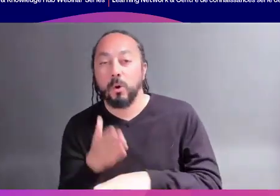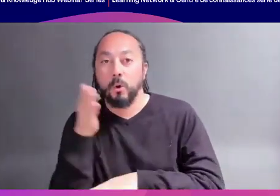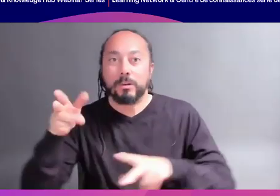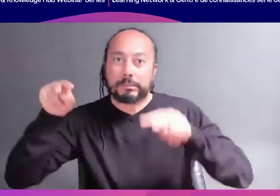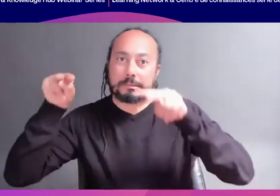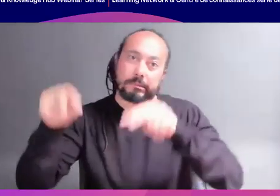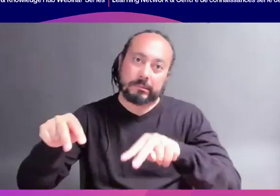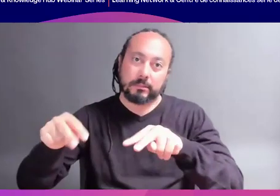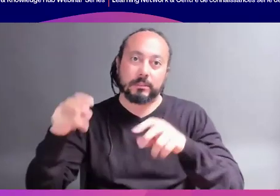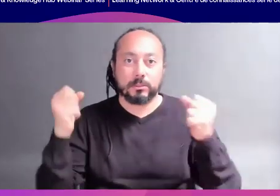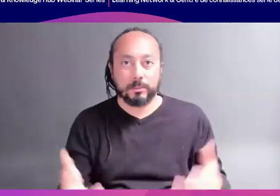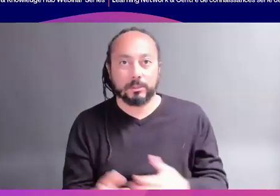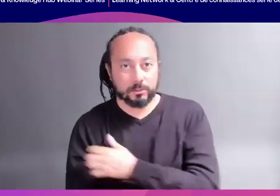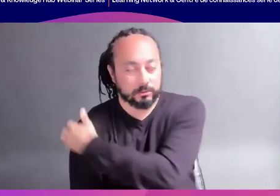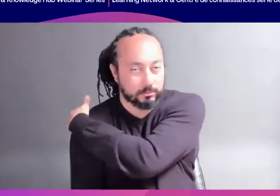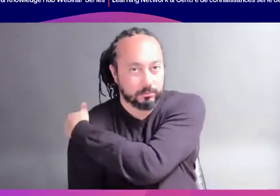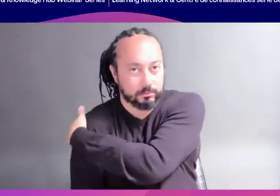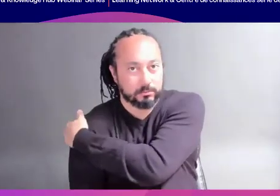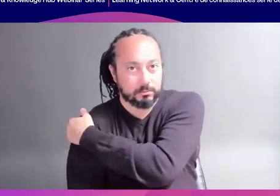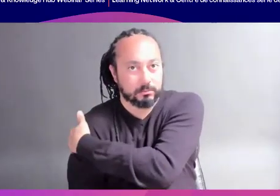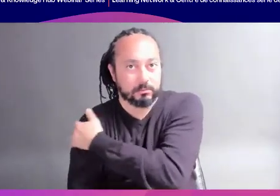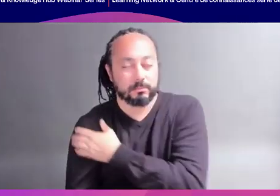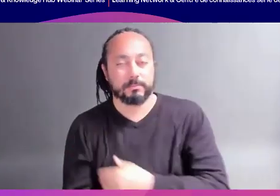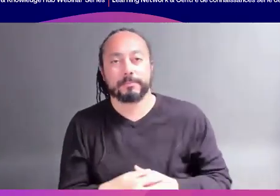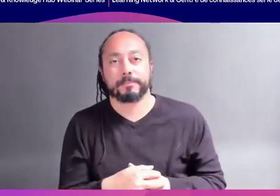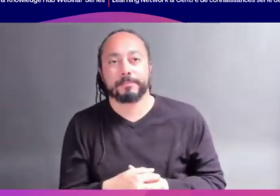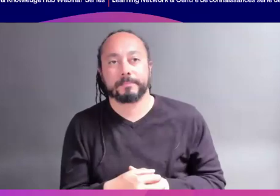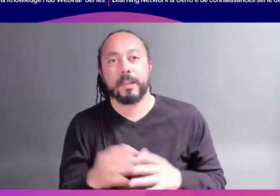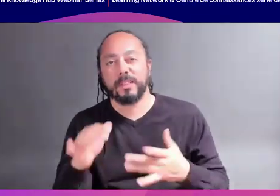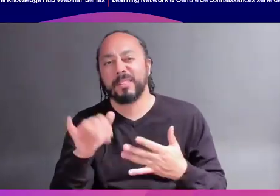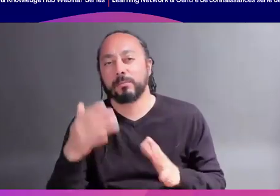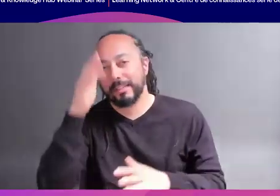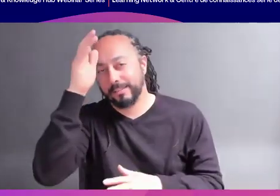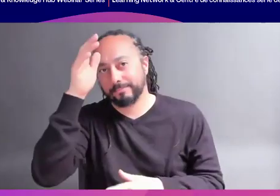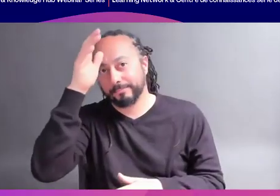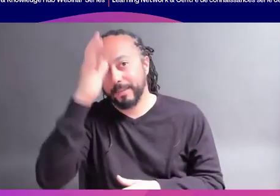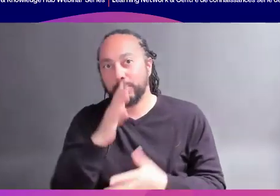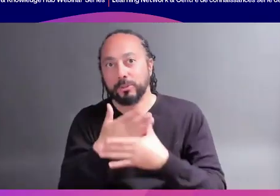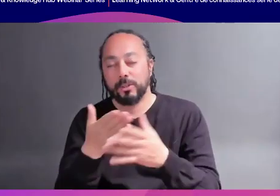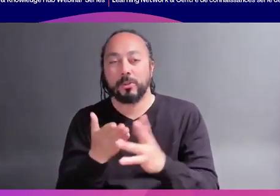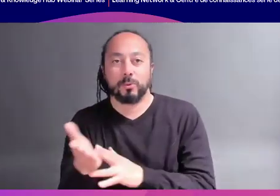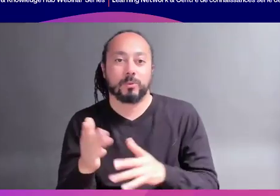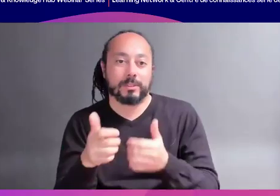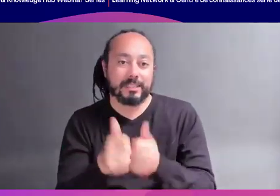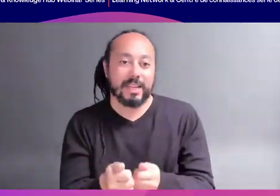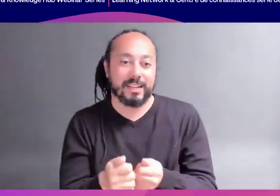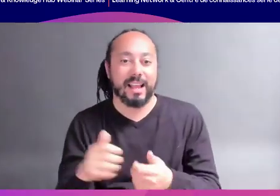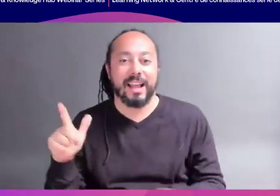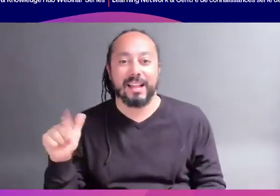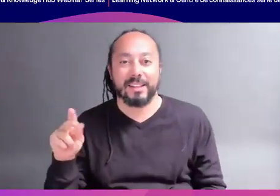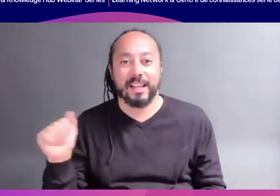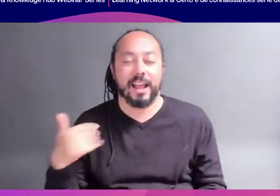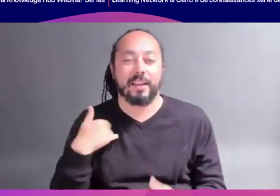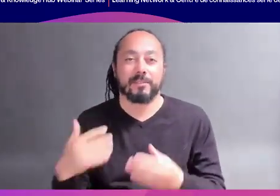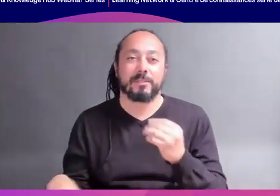surveillancing the information that parents were sharing through the text. And I think Lana will probably have some thoughts also about just